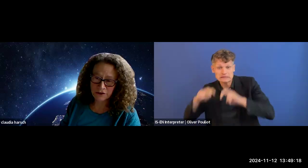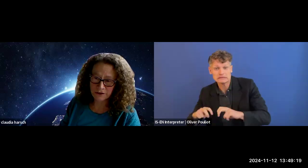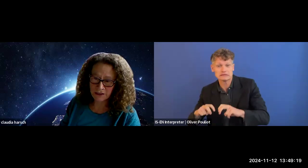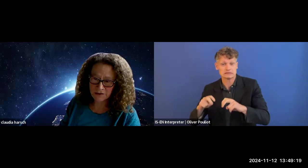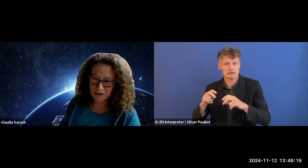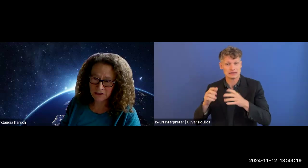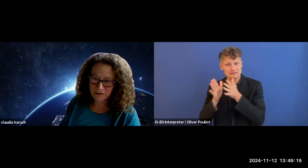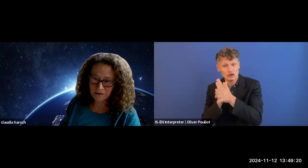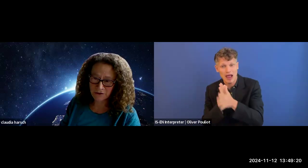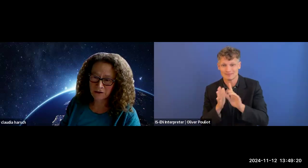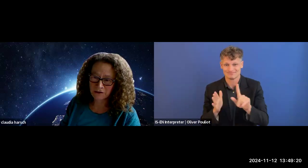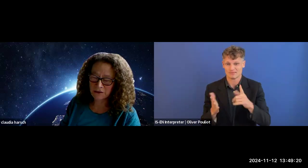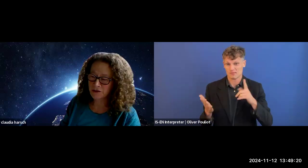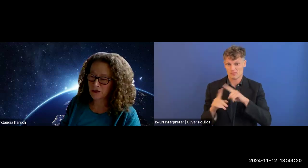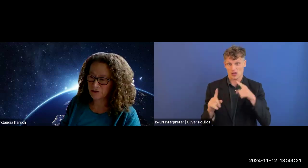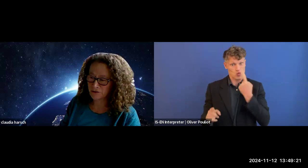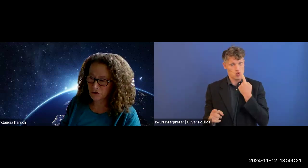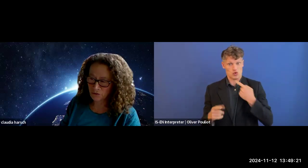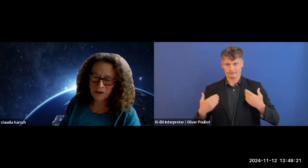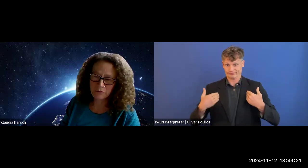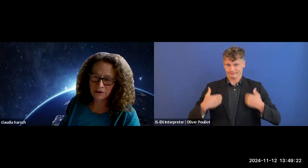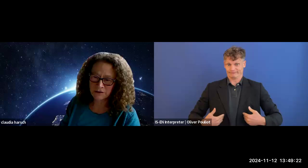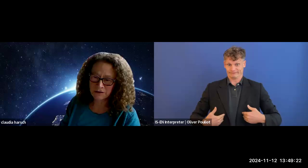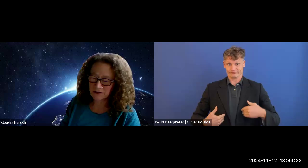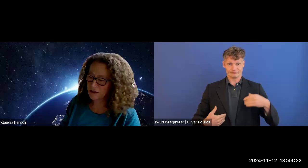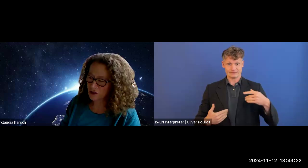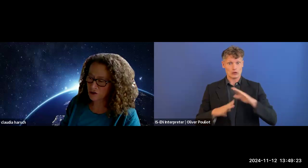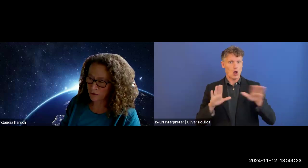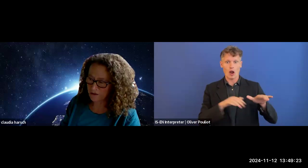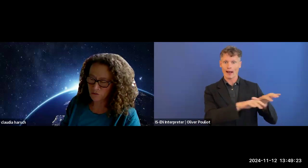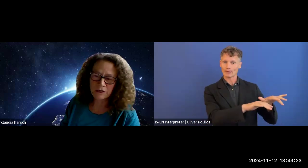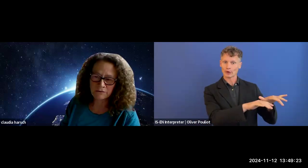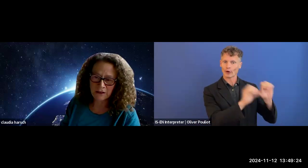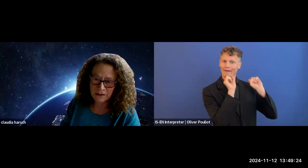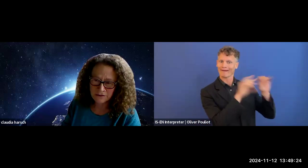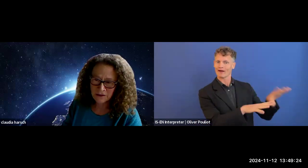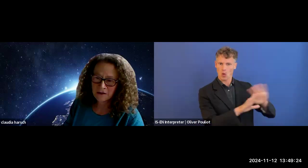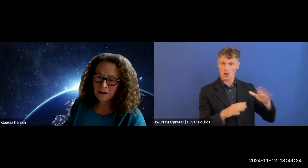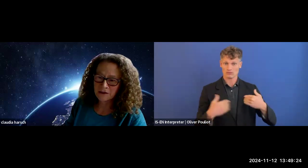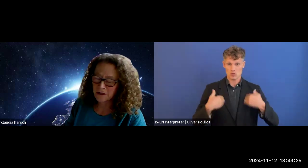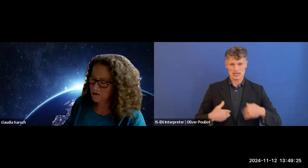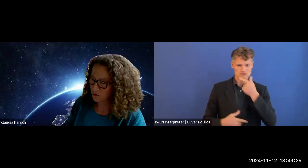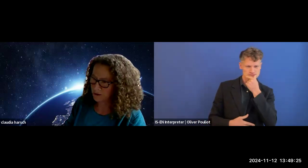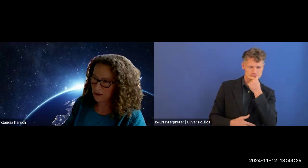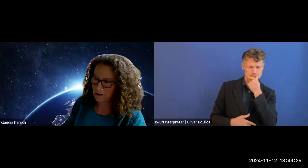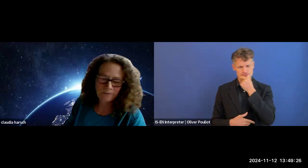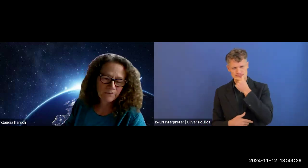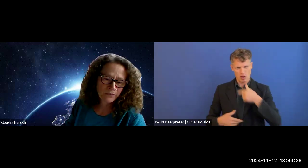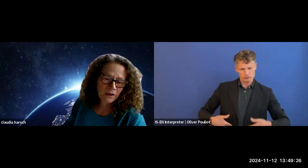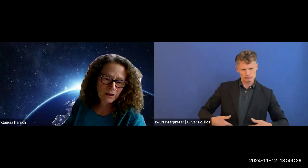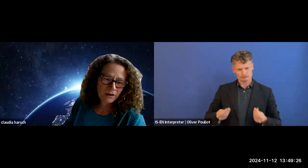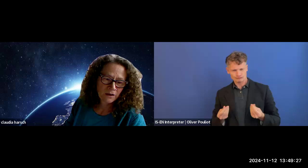humans who judge the test difficulties and the student abilities, and they judge where does one level end and the next one